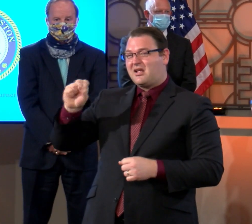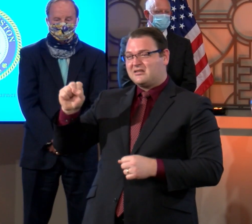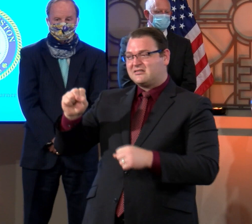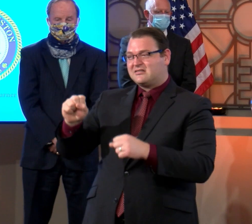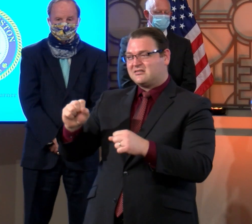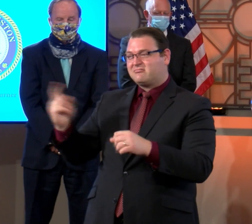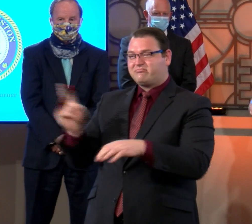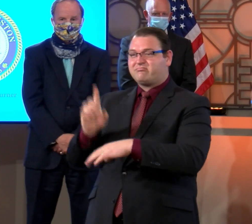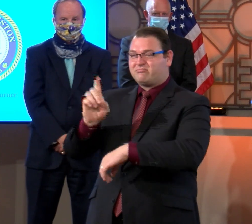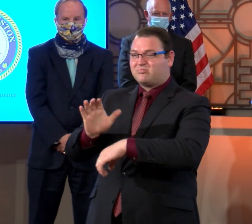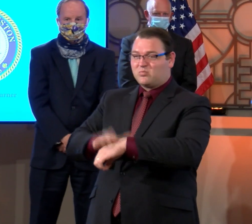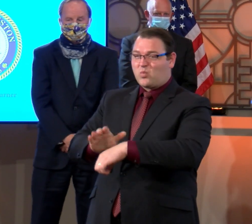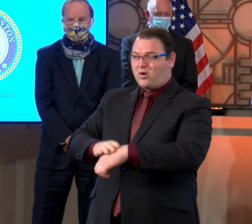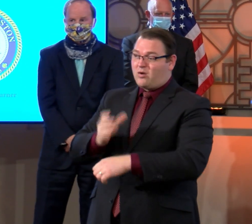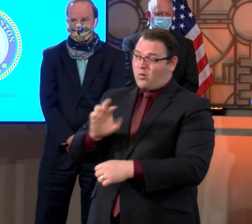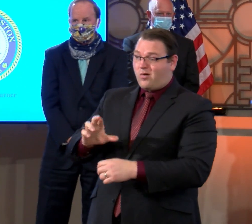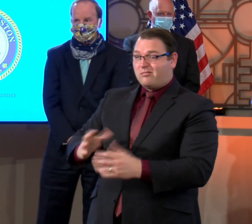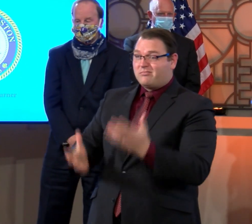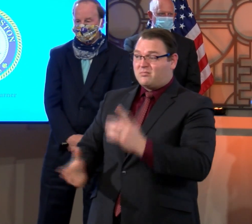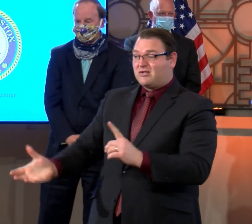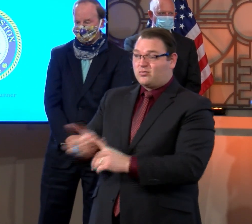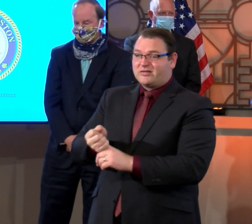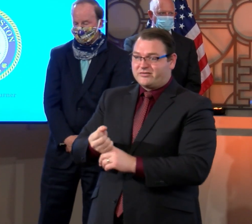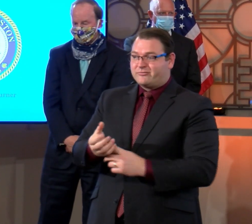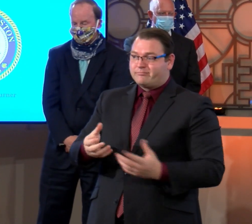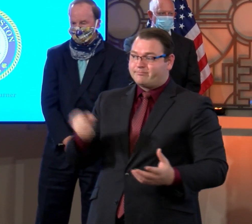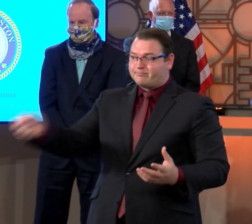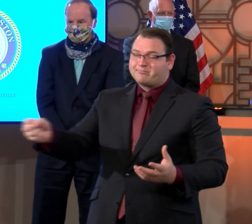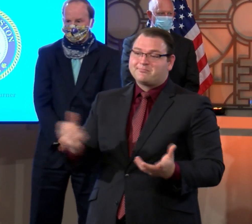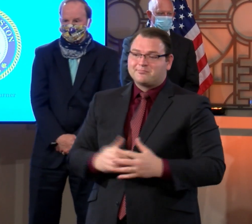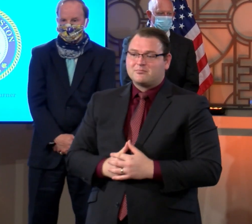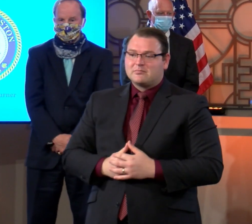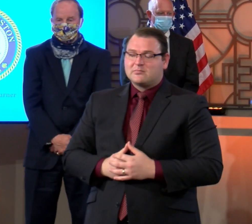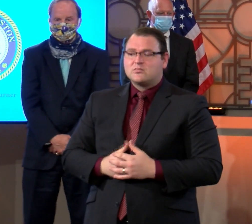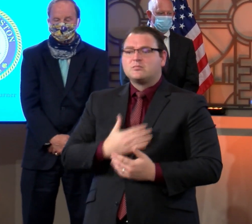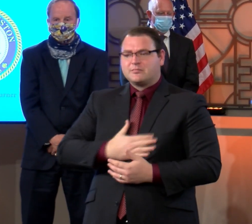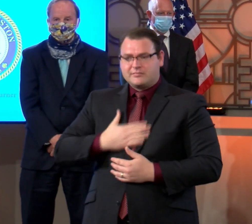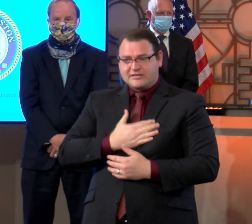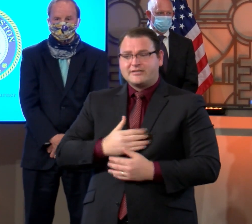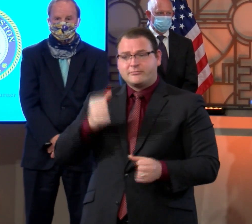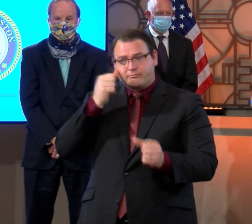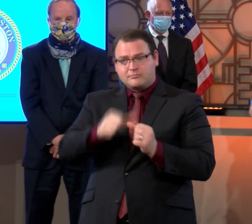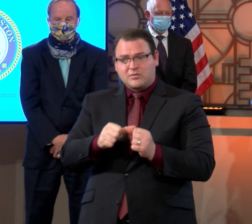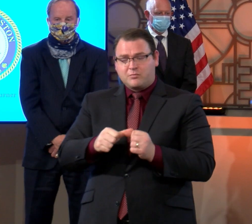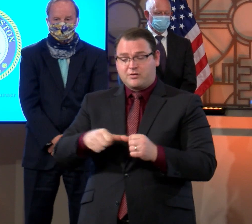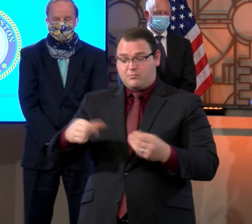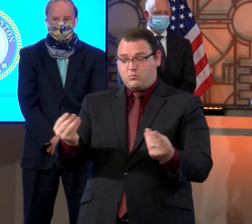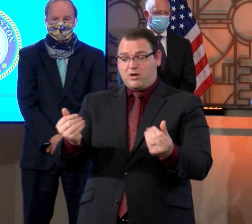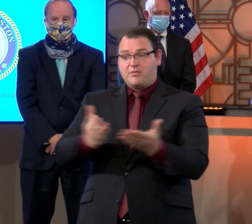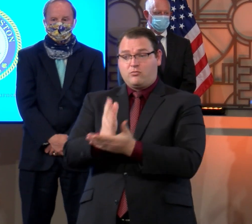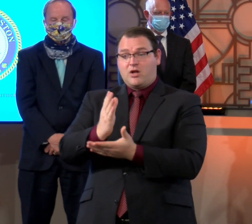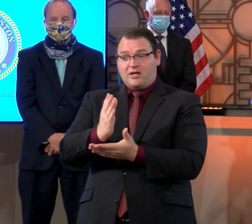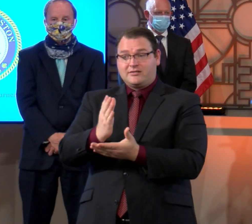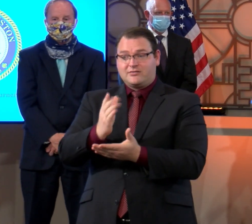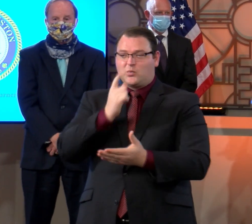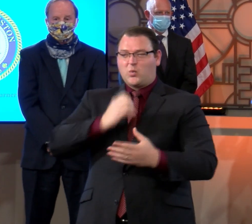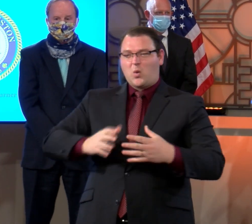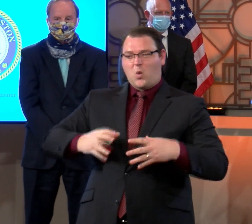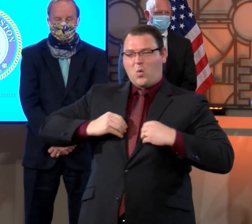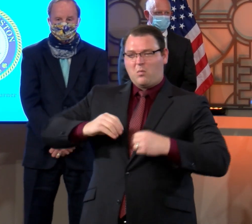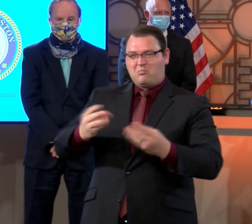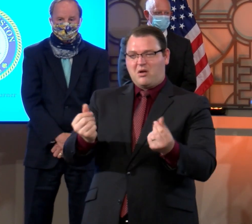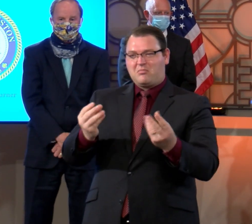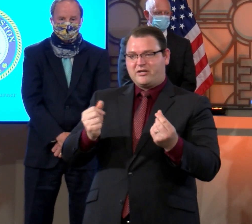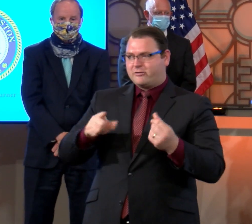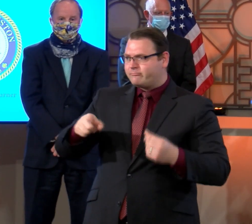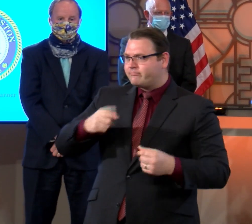criminal trespass arrest. So please be aware that in this state, property rights are very important, and businesses can require that,